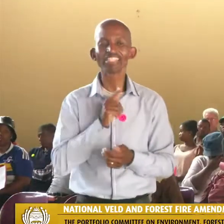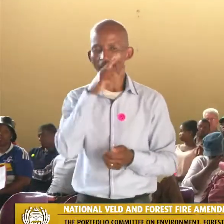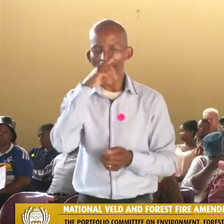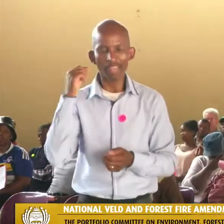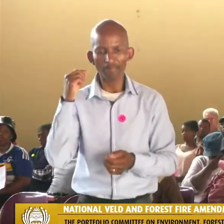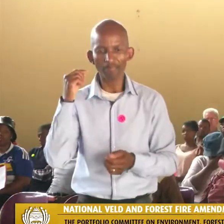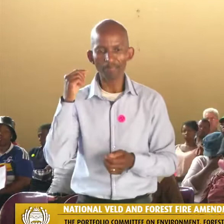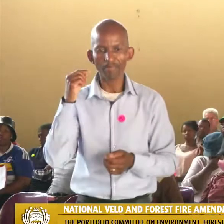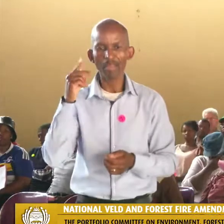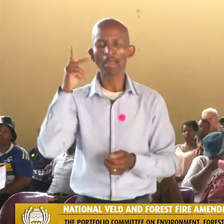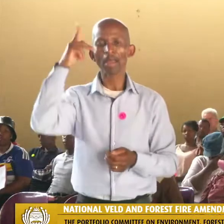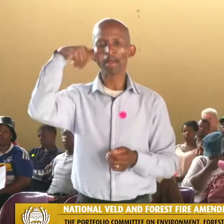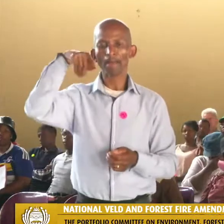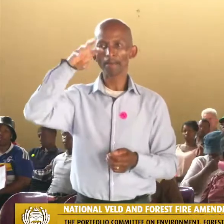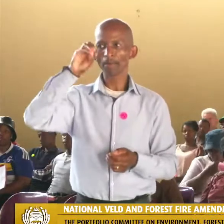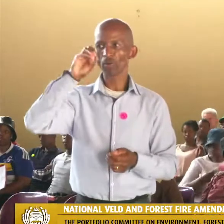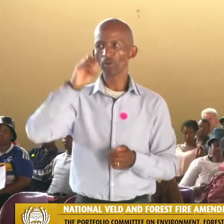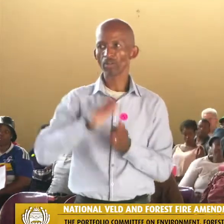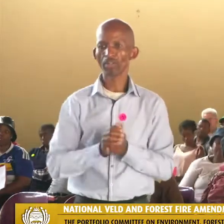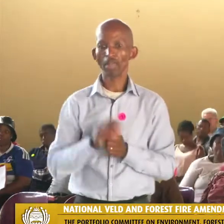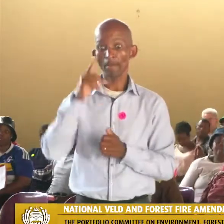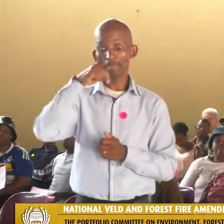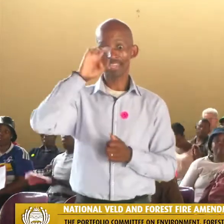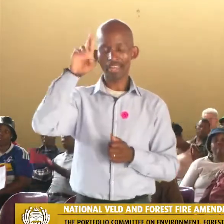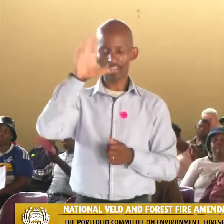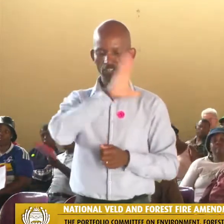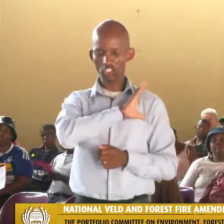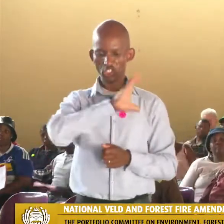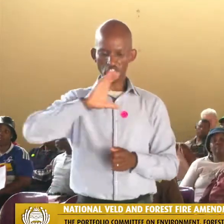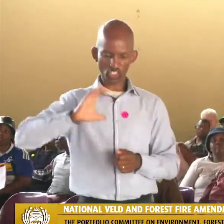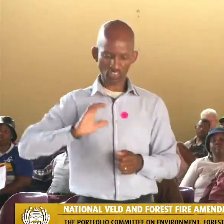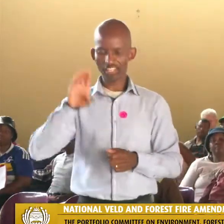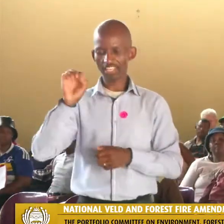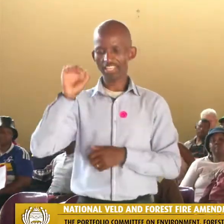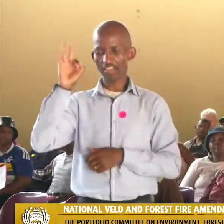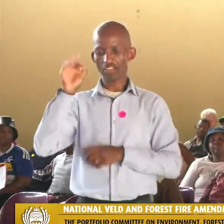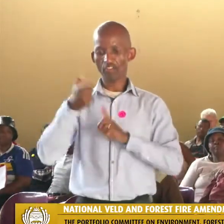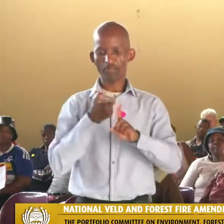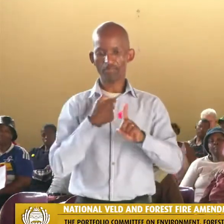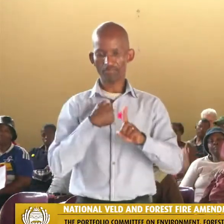PR councillor ya mokgatlo wa EFF. I'm a councillor from the EFF.